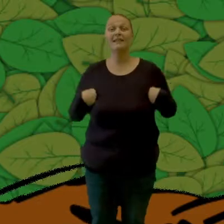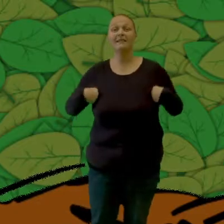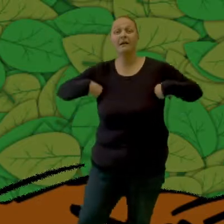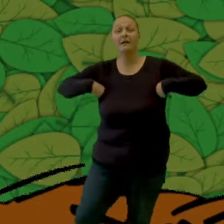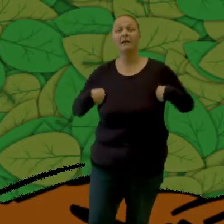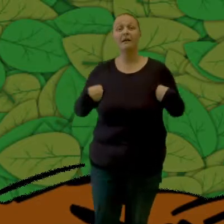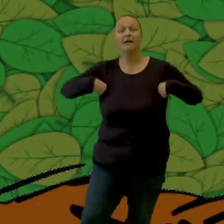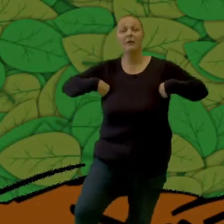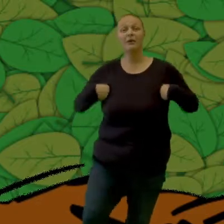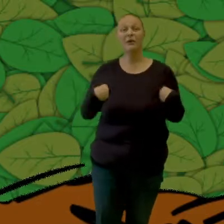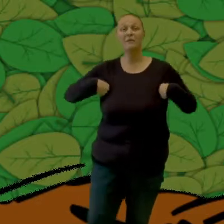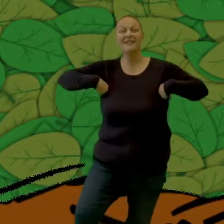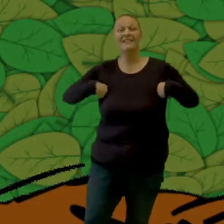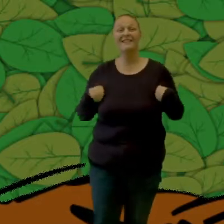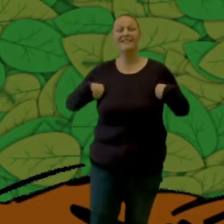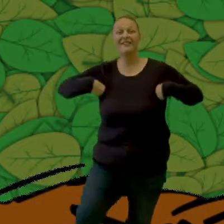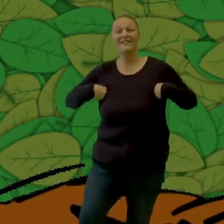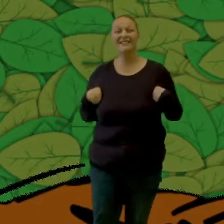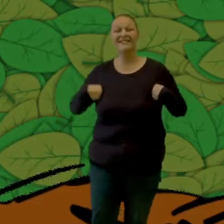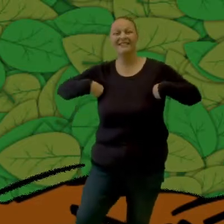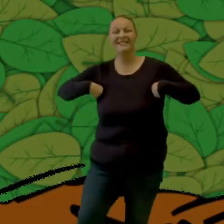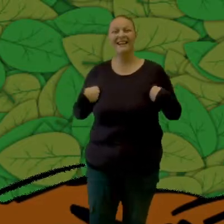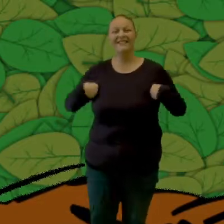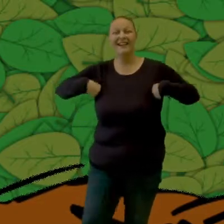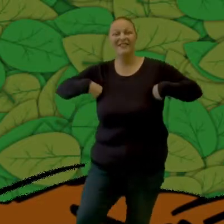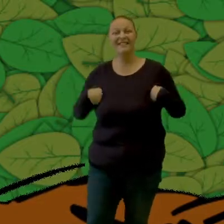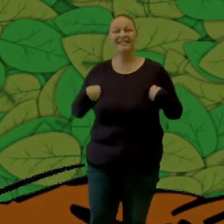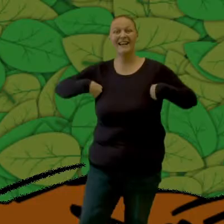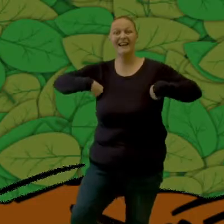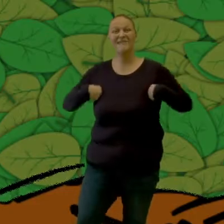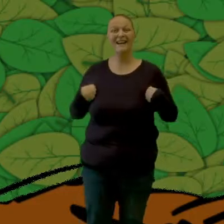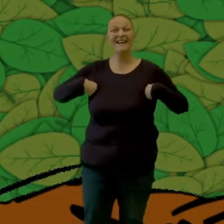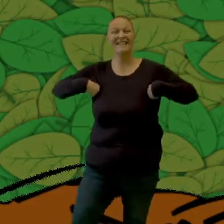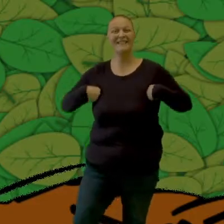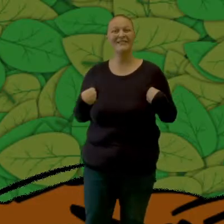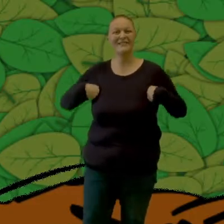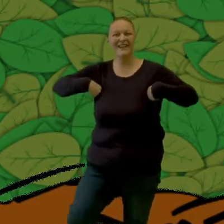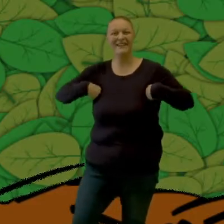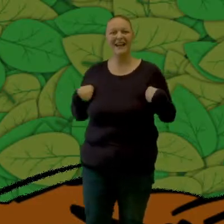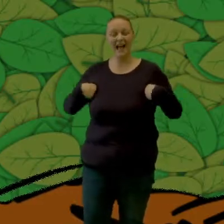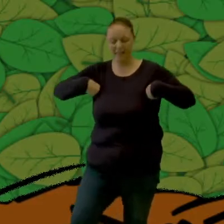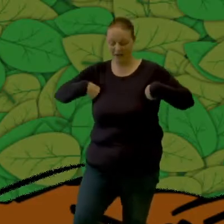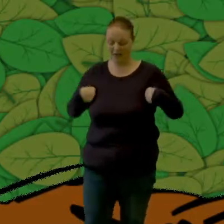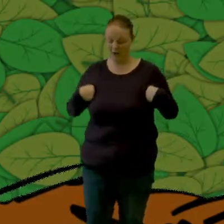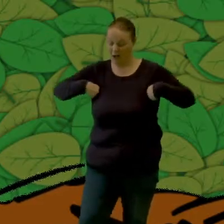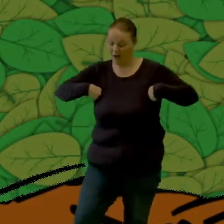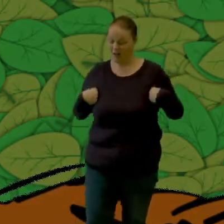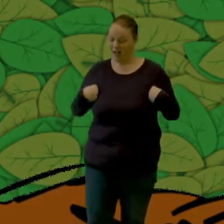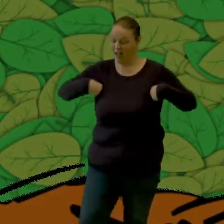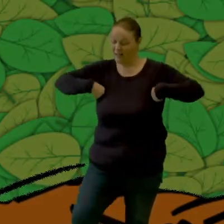this. Now you're hooked. Mother Goonie Bird had 7 chicks. 7 chicks had Mother Goonie Bird, and they couldn't walk and they